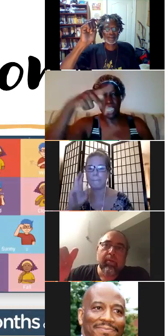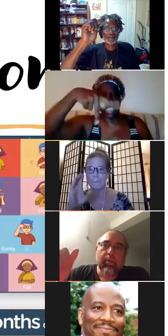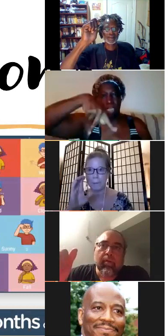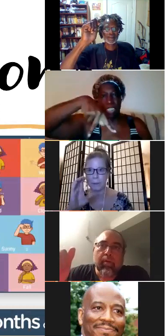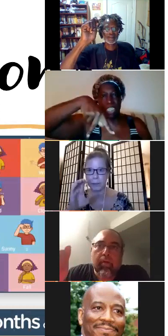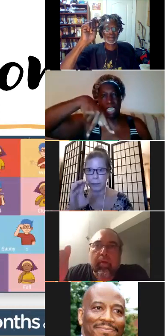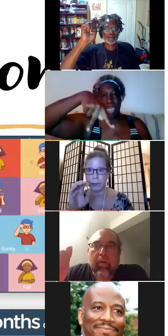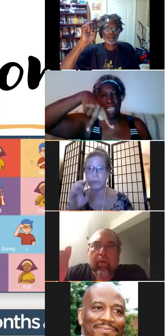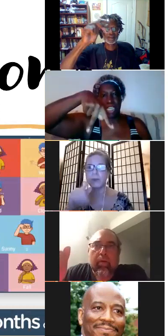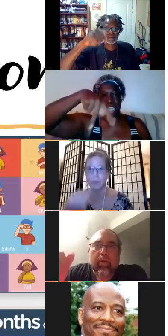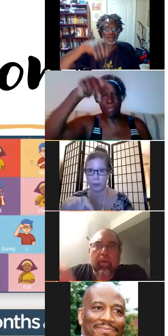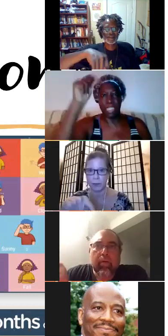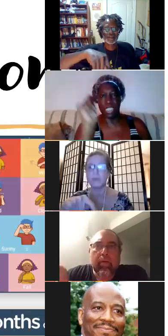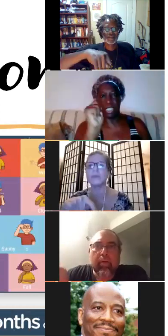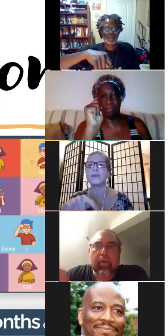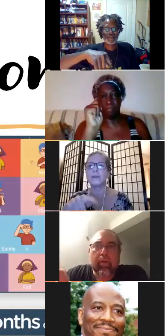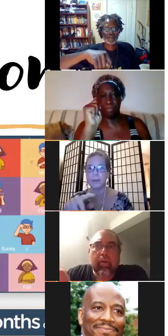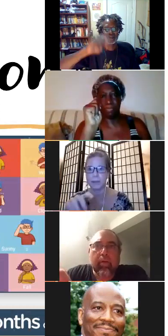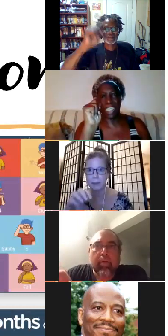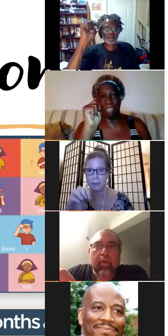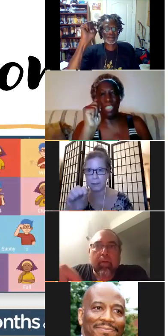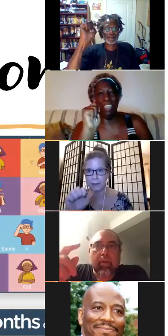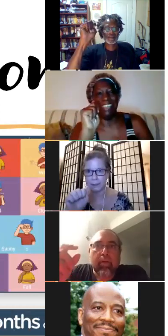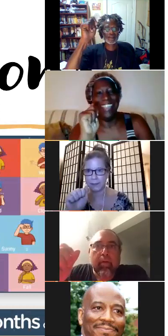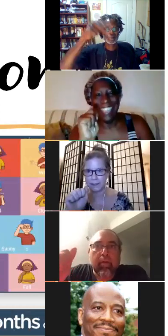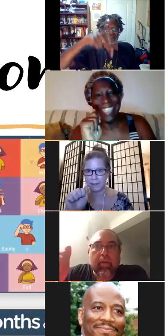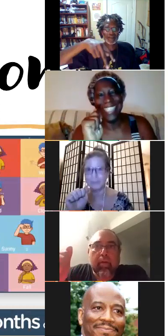You can actually keep the same handshake and just T